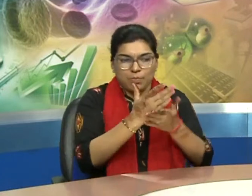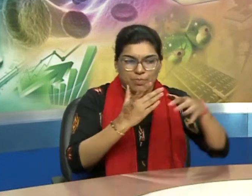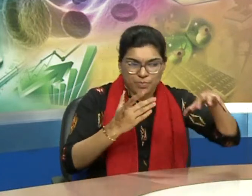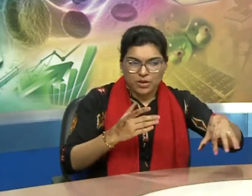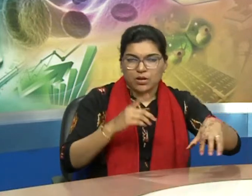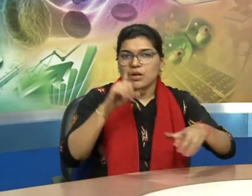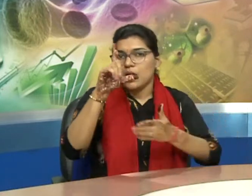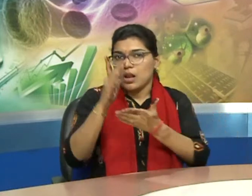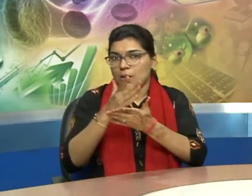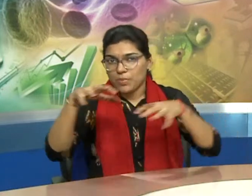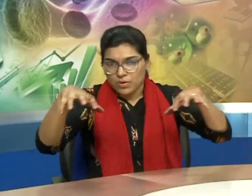service is